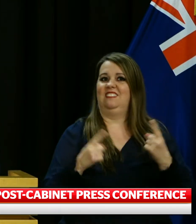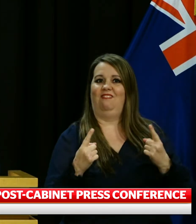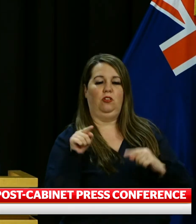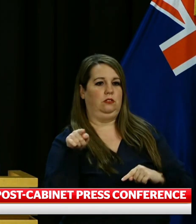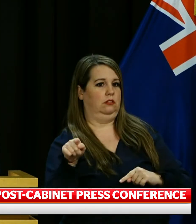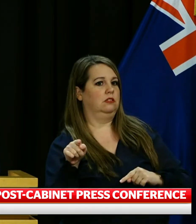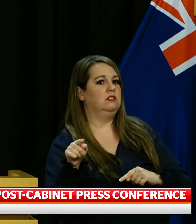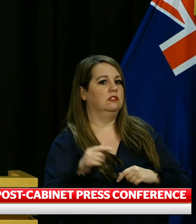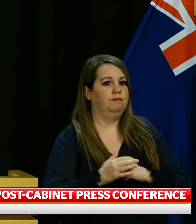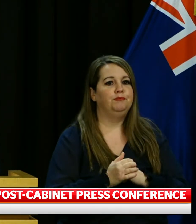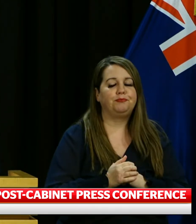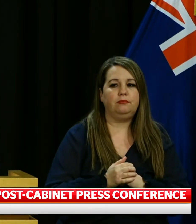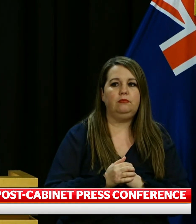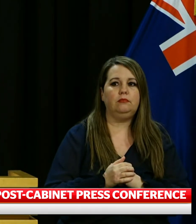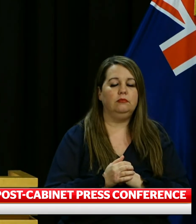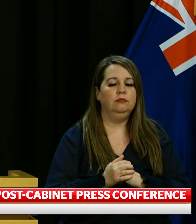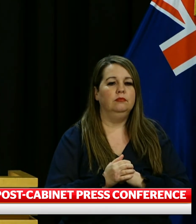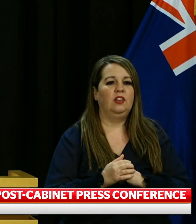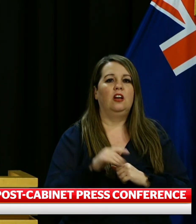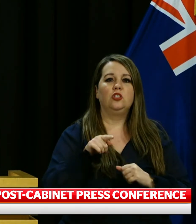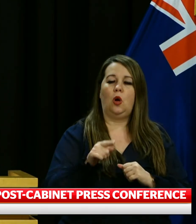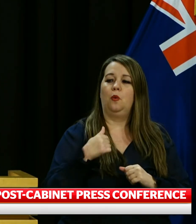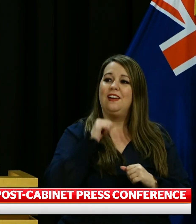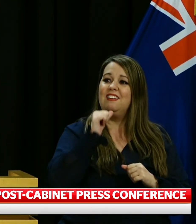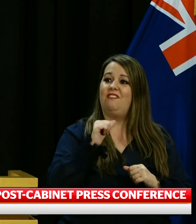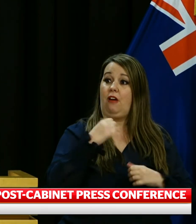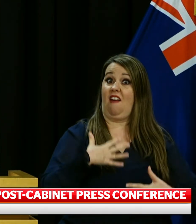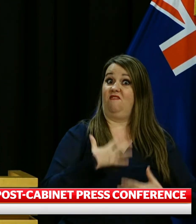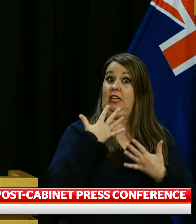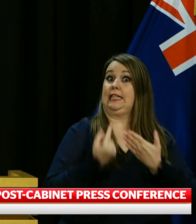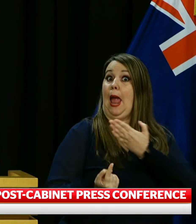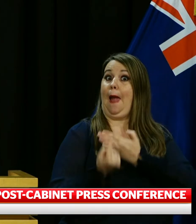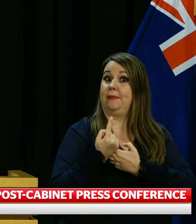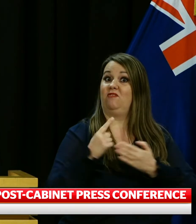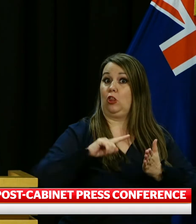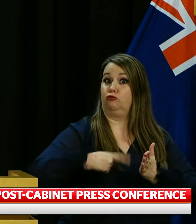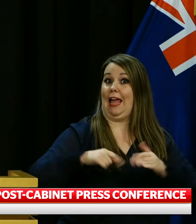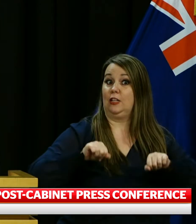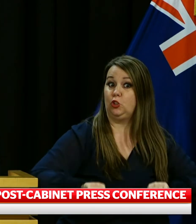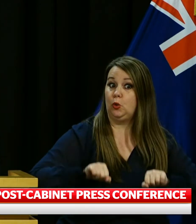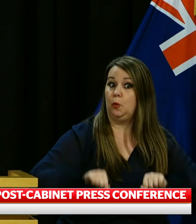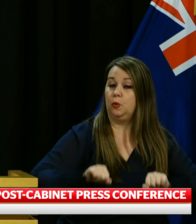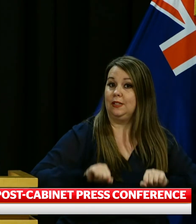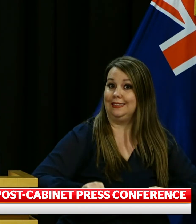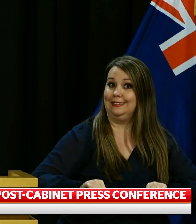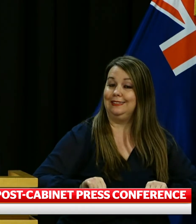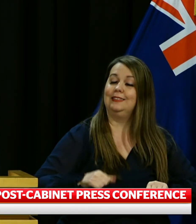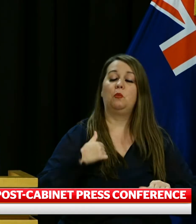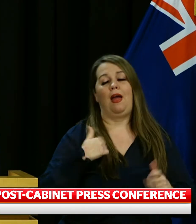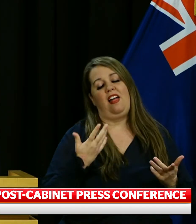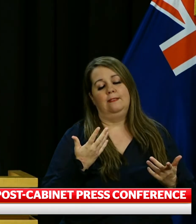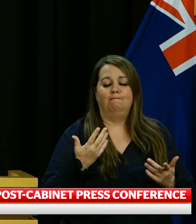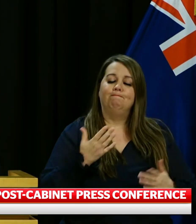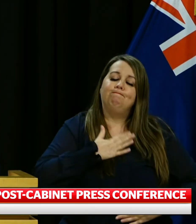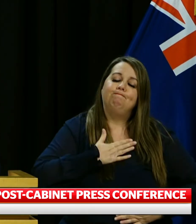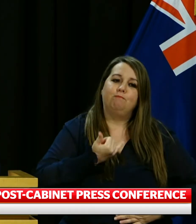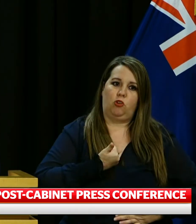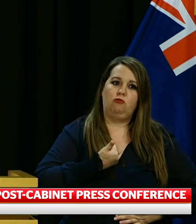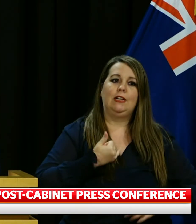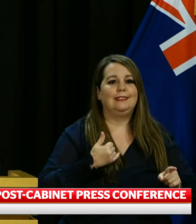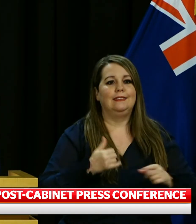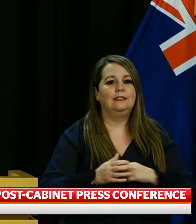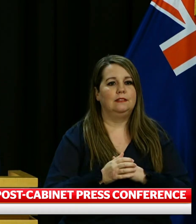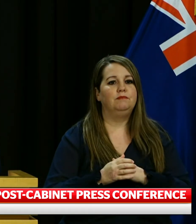I think he regrets the fact that, if any offence was taken, he certainly does regret that, but he recalls the conversation differently. He recalls